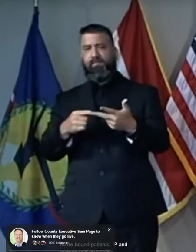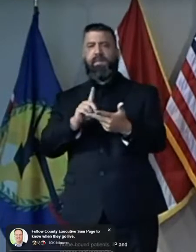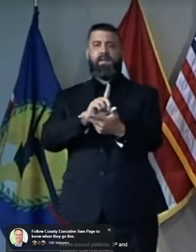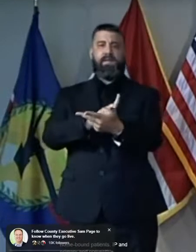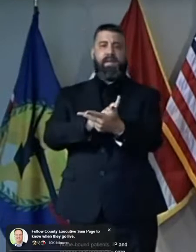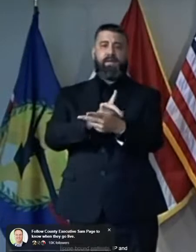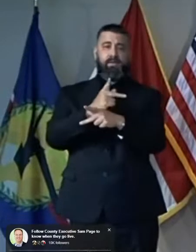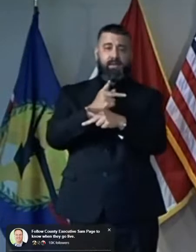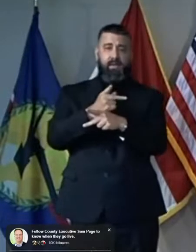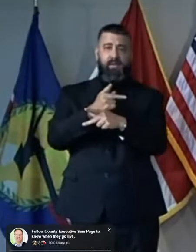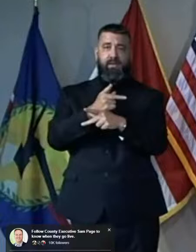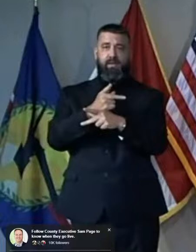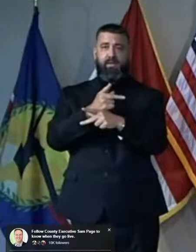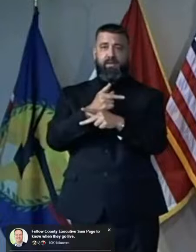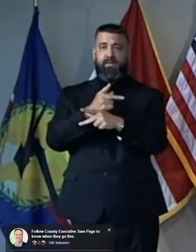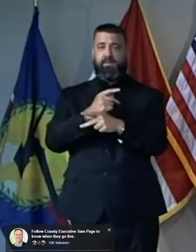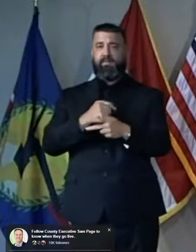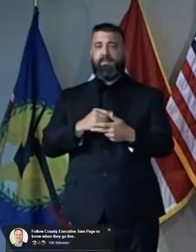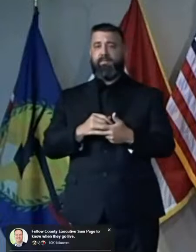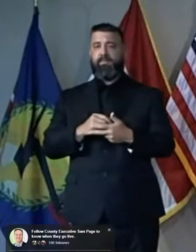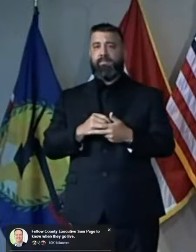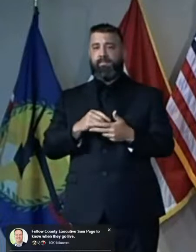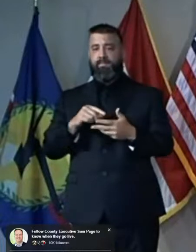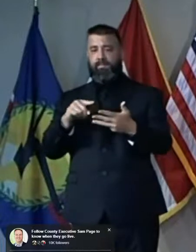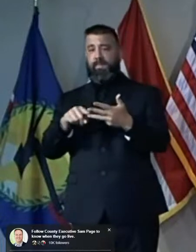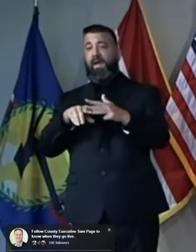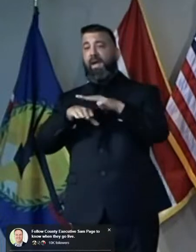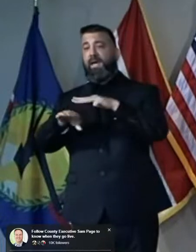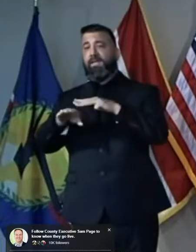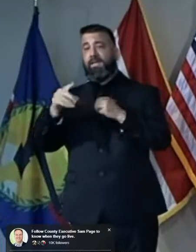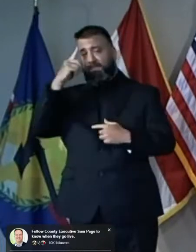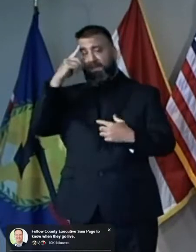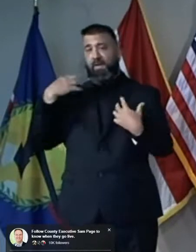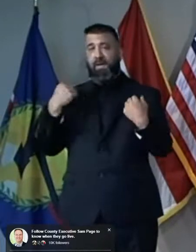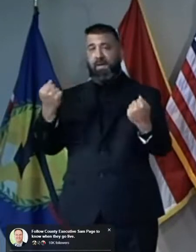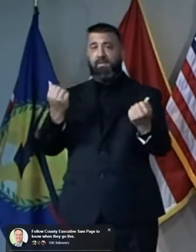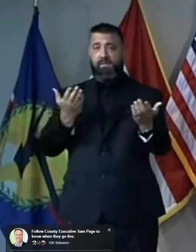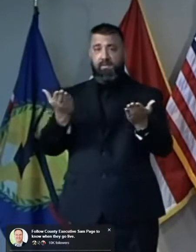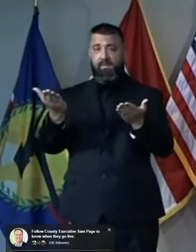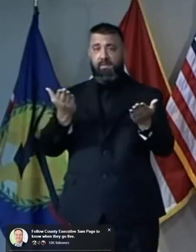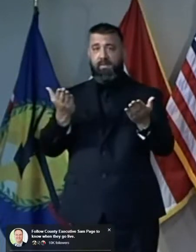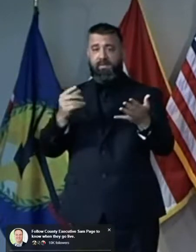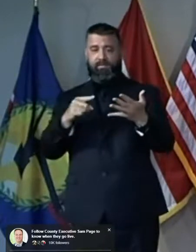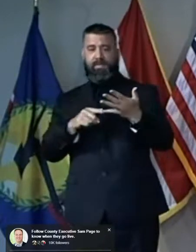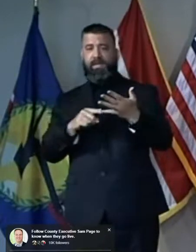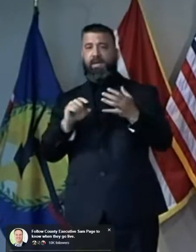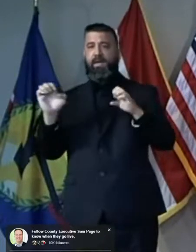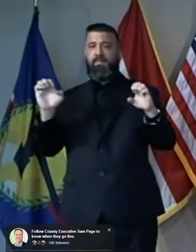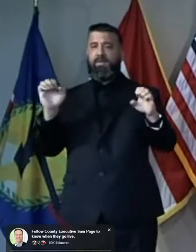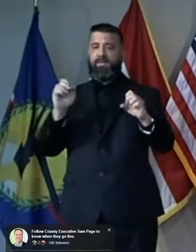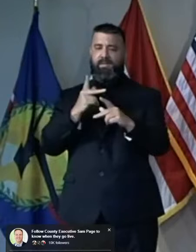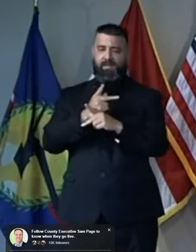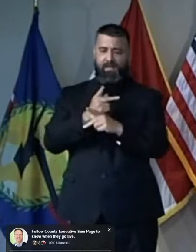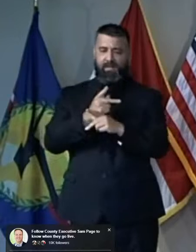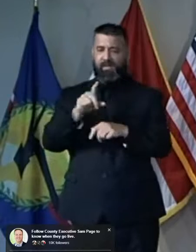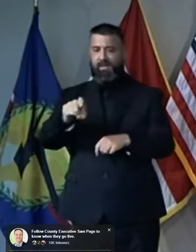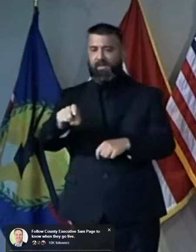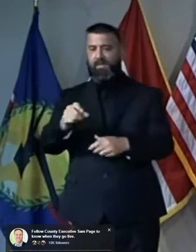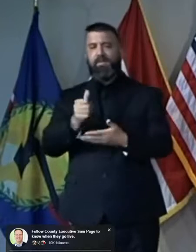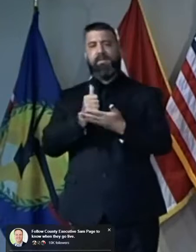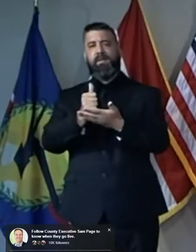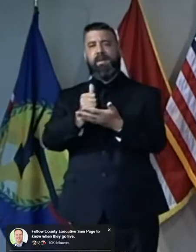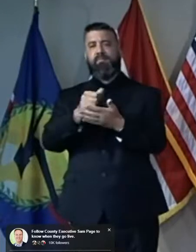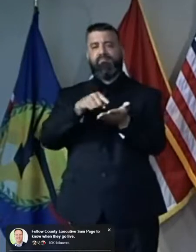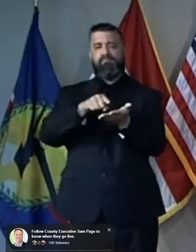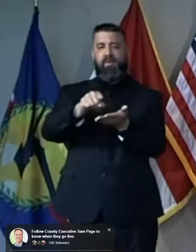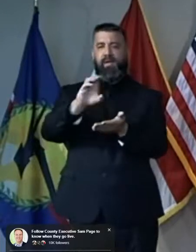and vision care, access to mental health services, and emergency health care needs such as help with copays,